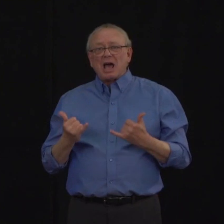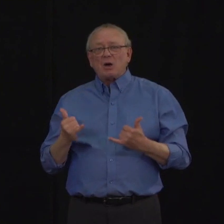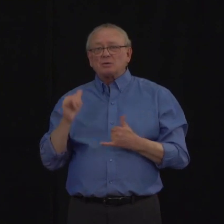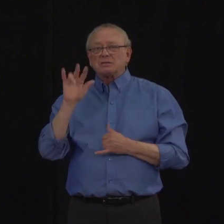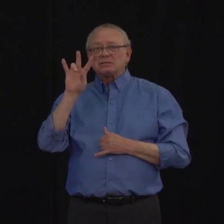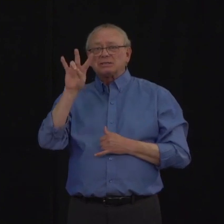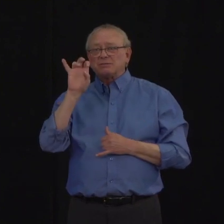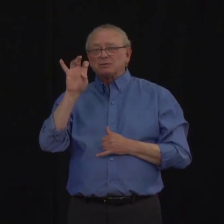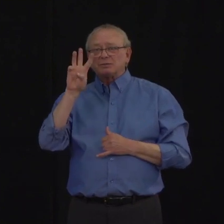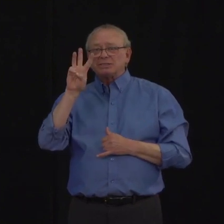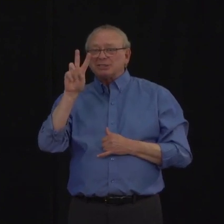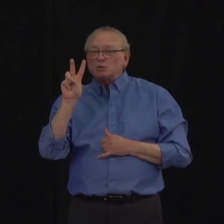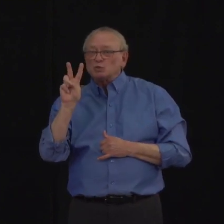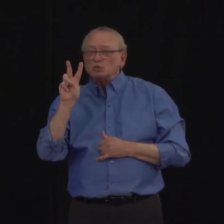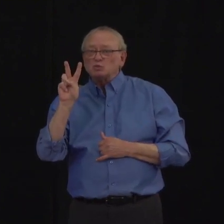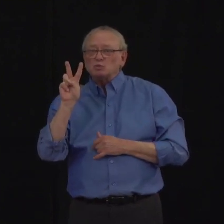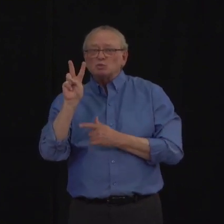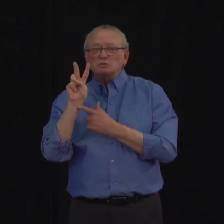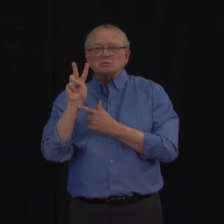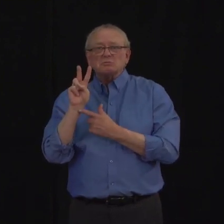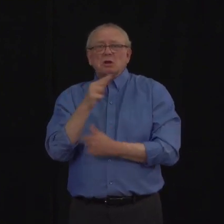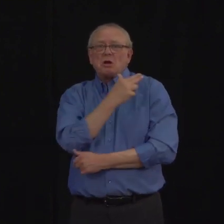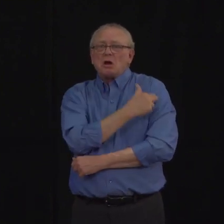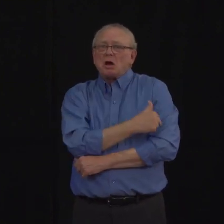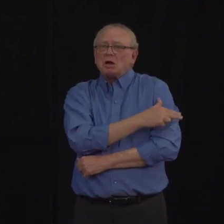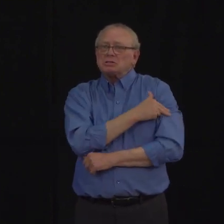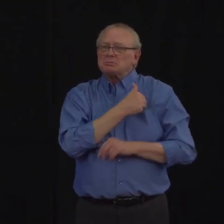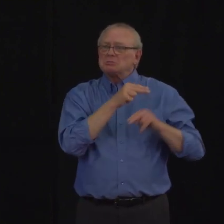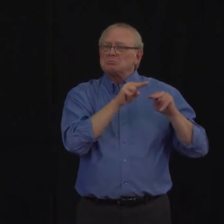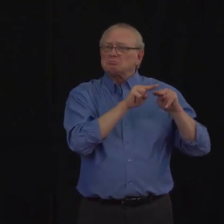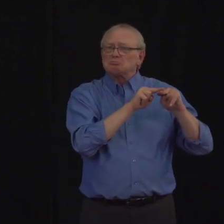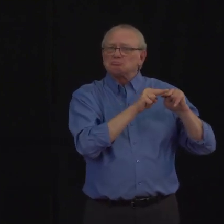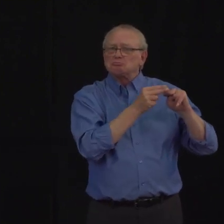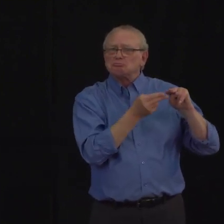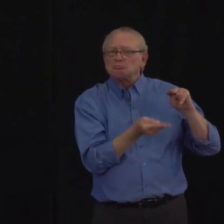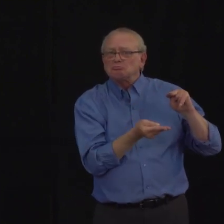to be going down. I was just wondering, does this indicate that we